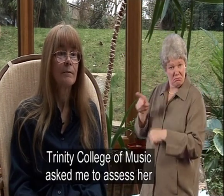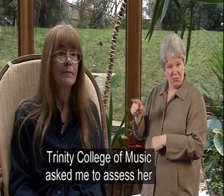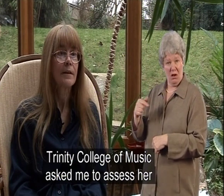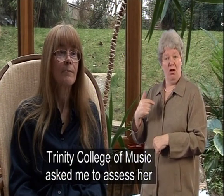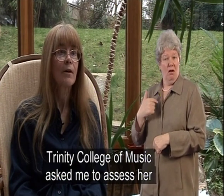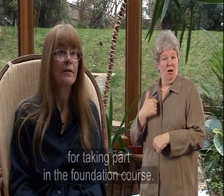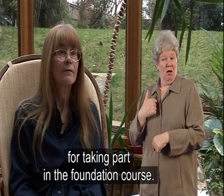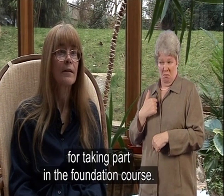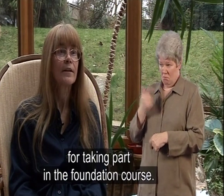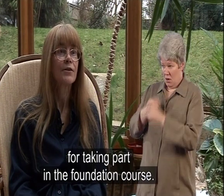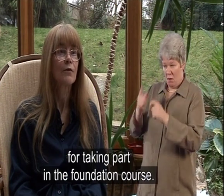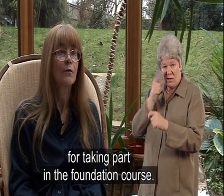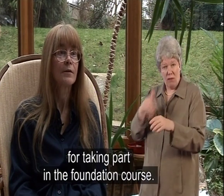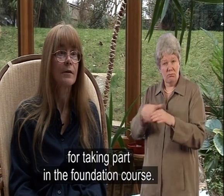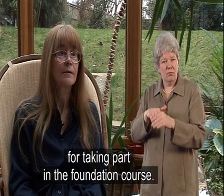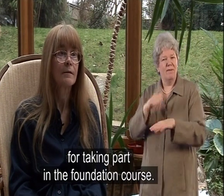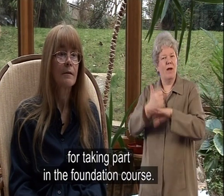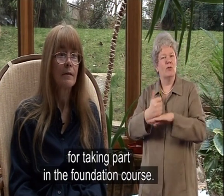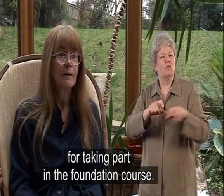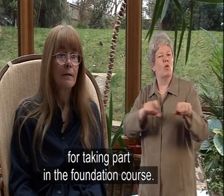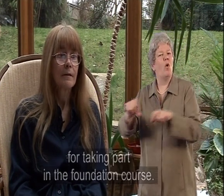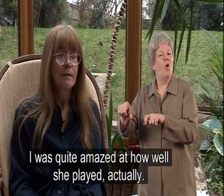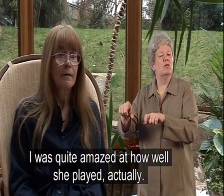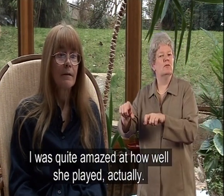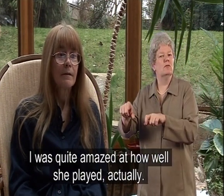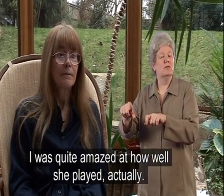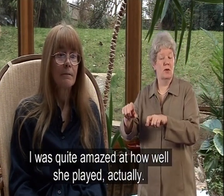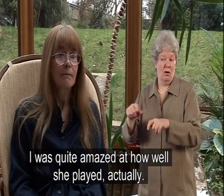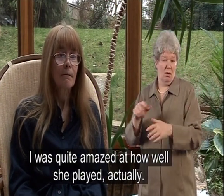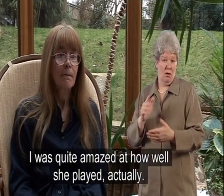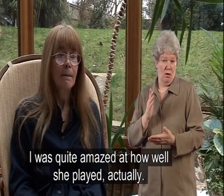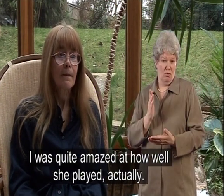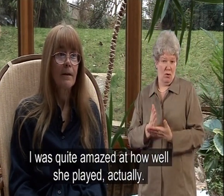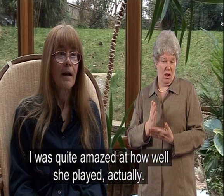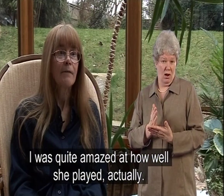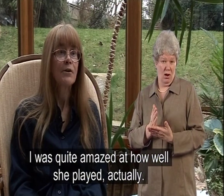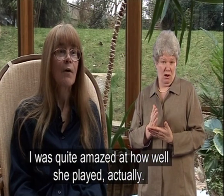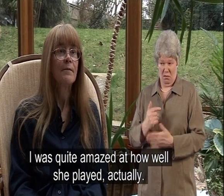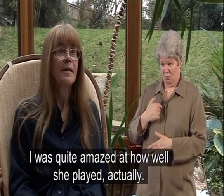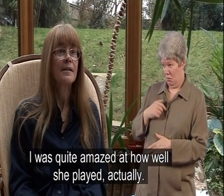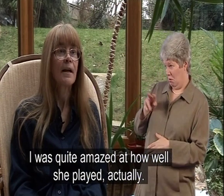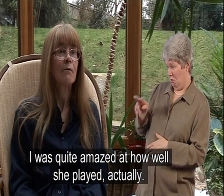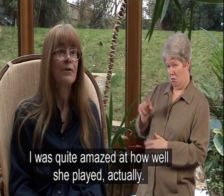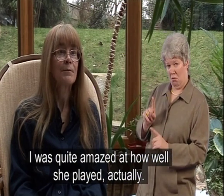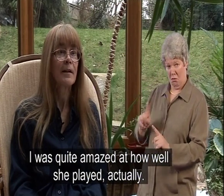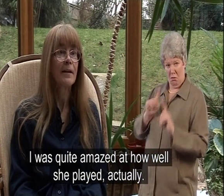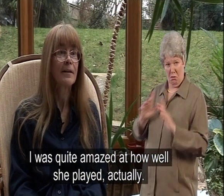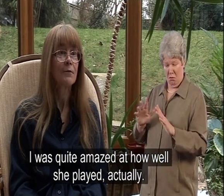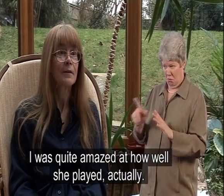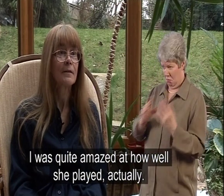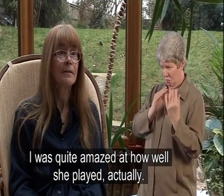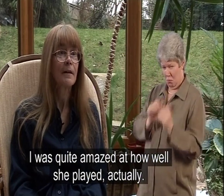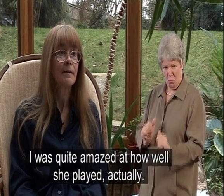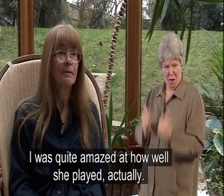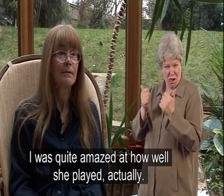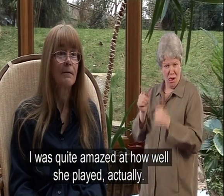for taking part in their foundation course. And I was quite amazed at how well she played,